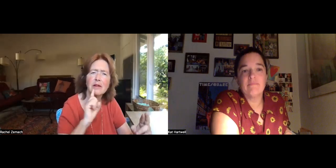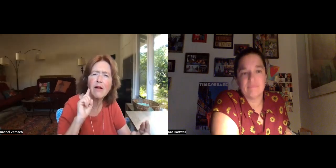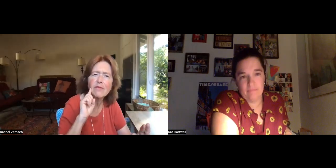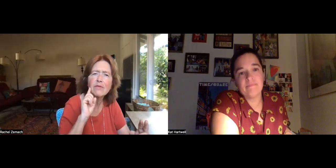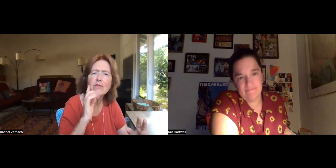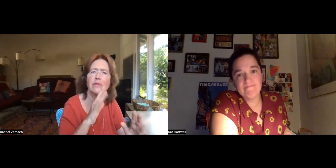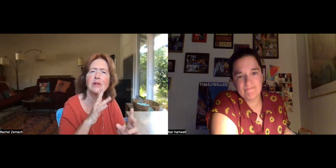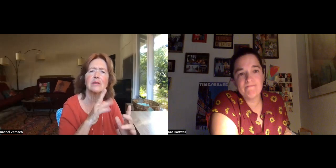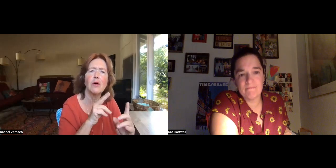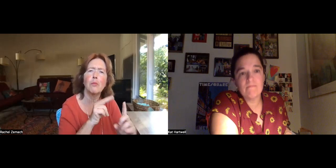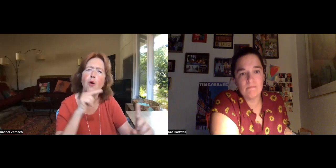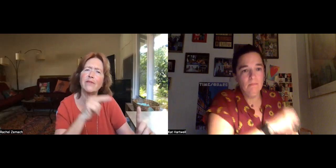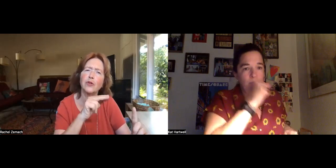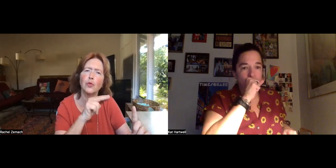the point of view.